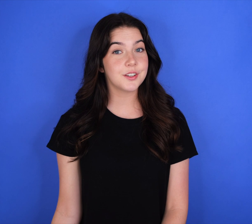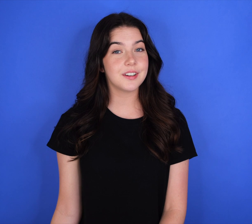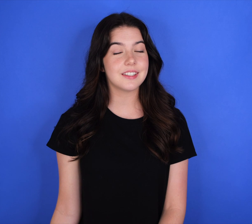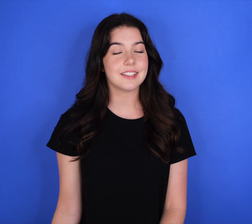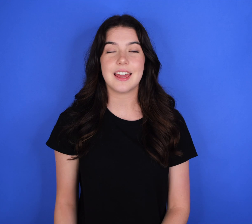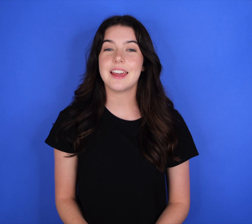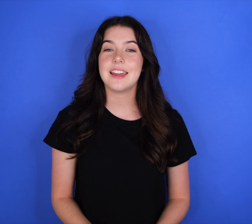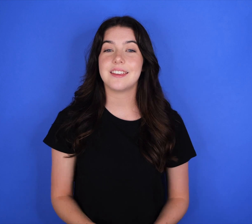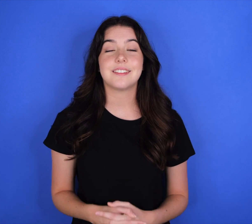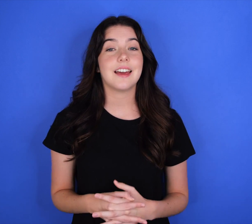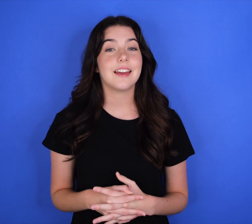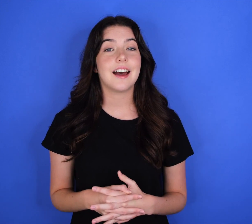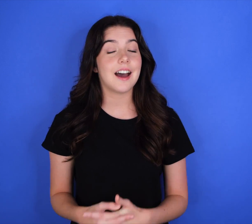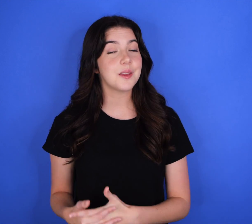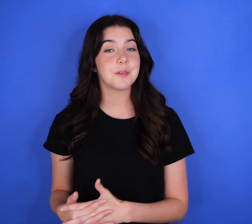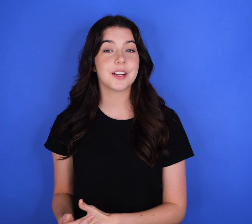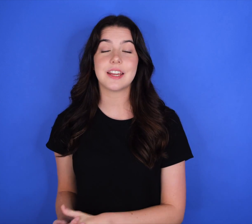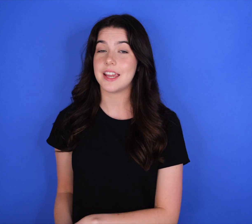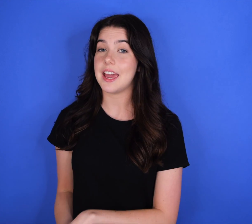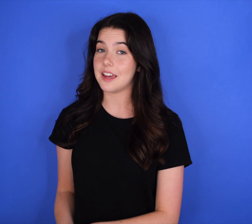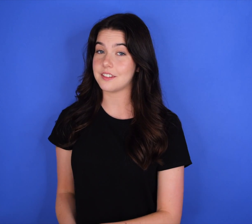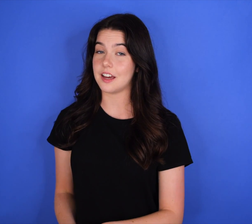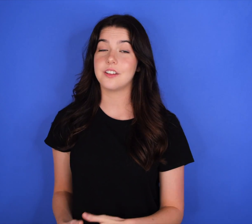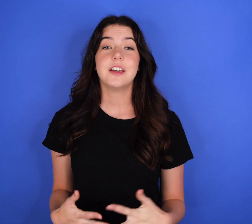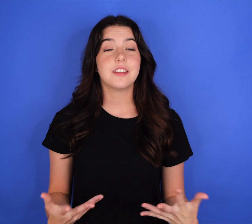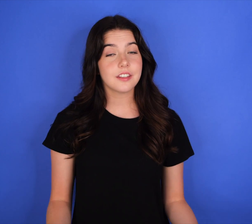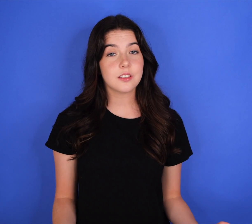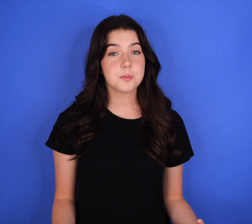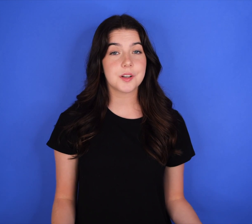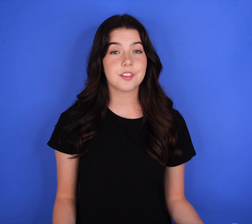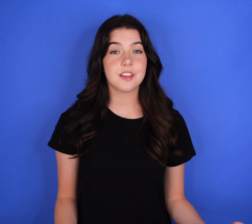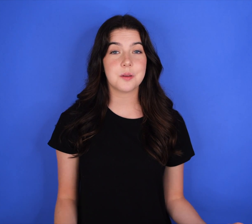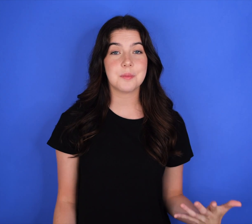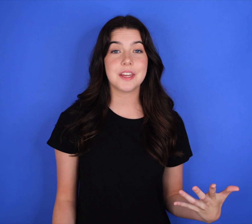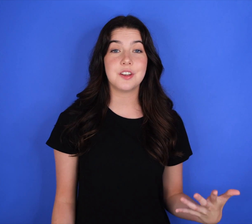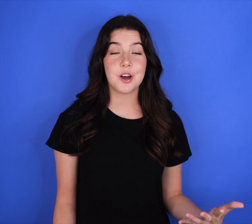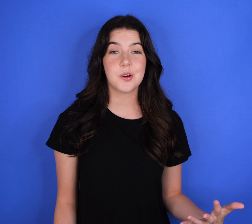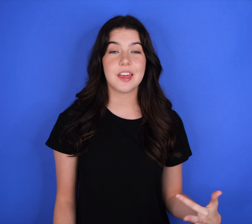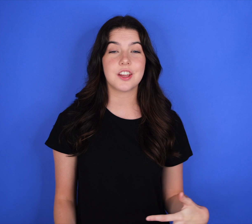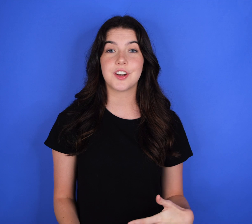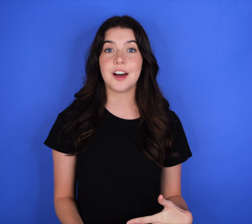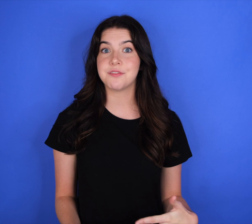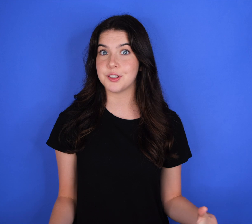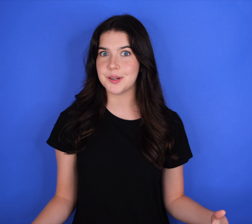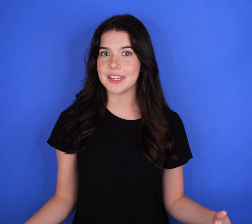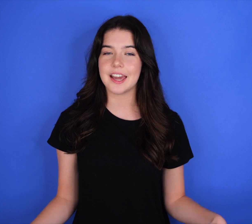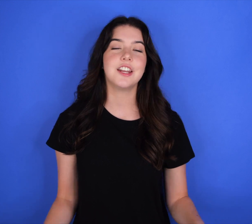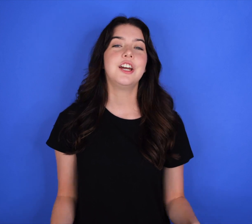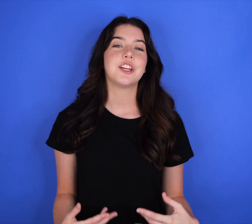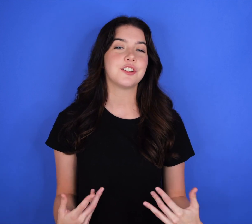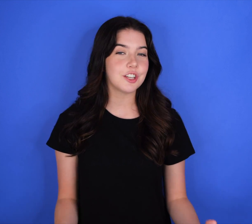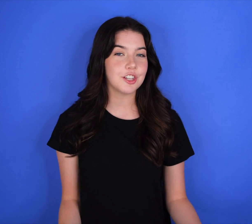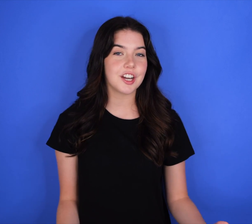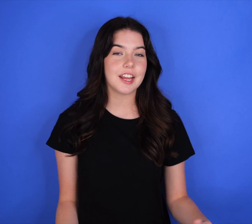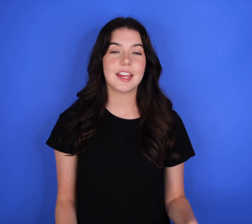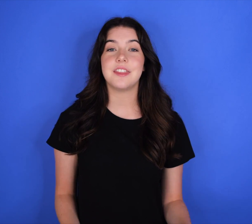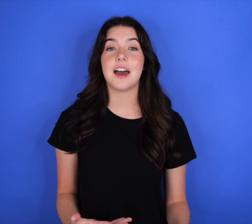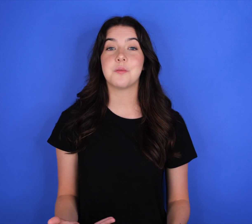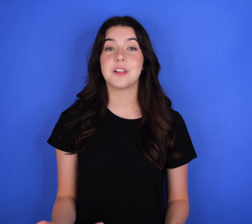going to say is, I am learning ASL. This lets the person that you meet know that you're not fluent yet, you're still learning, and that will